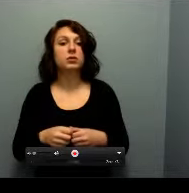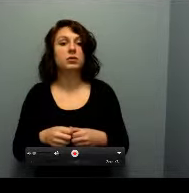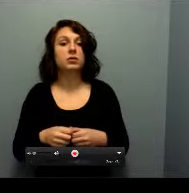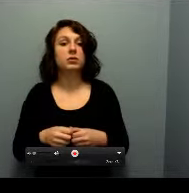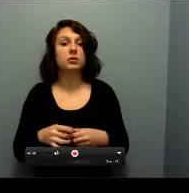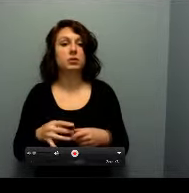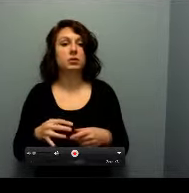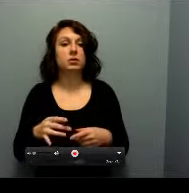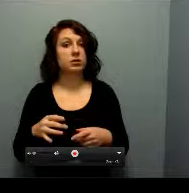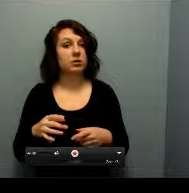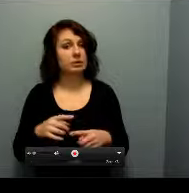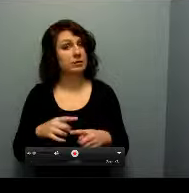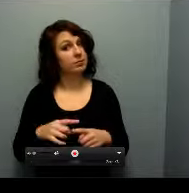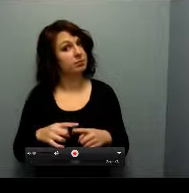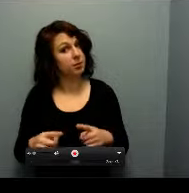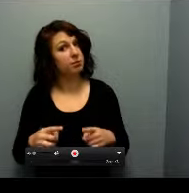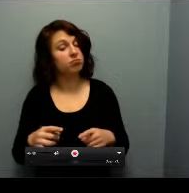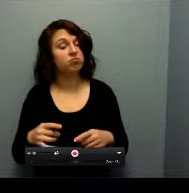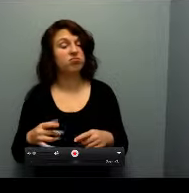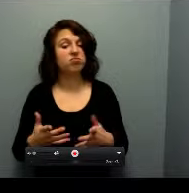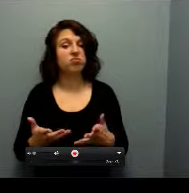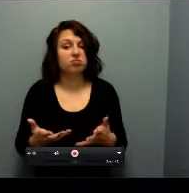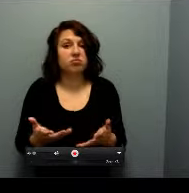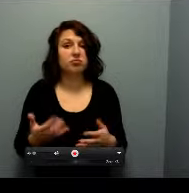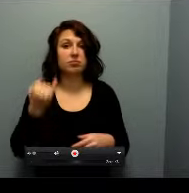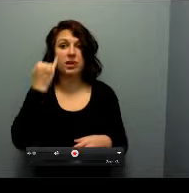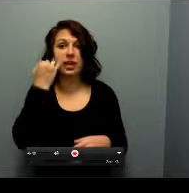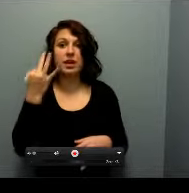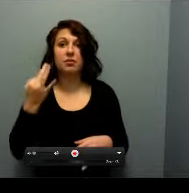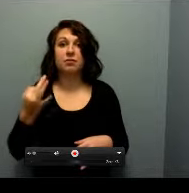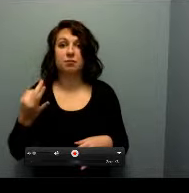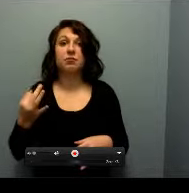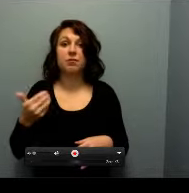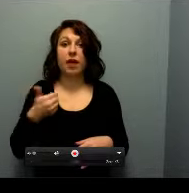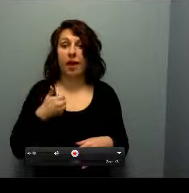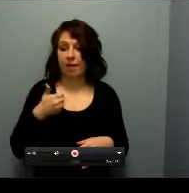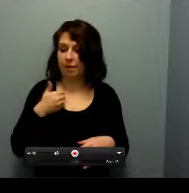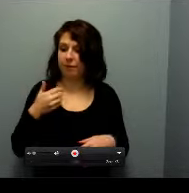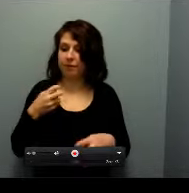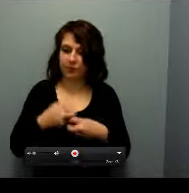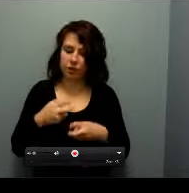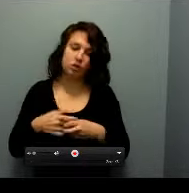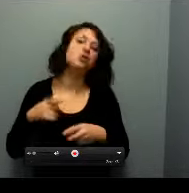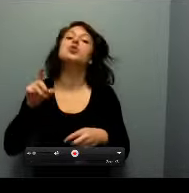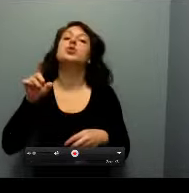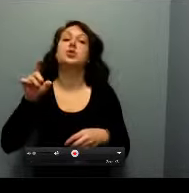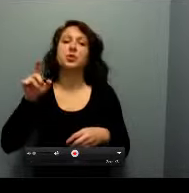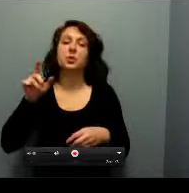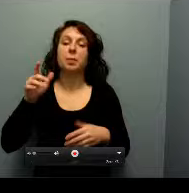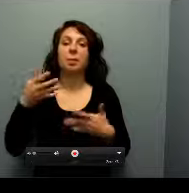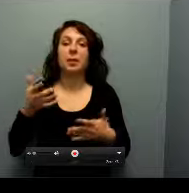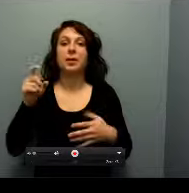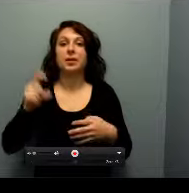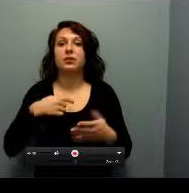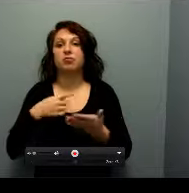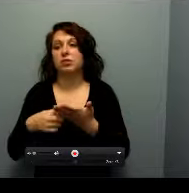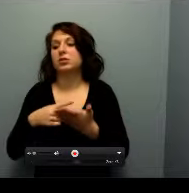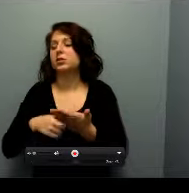But if you do, then we need to talk about what kinds of attitudes, behavioral patterns that need to be improved, that need to